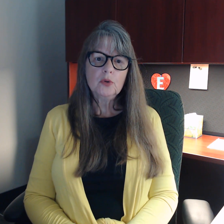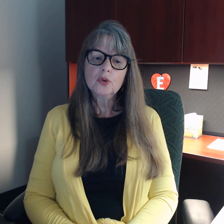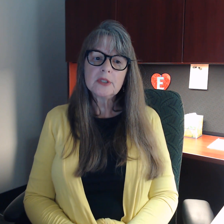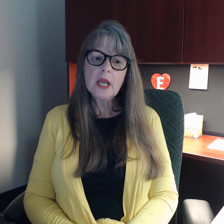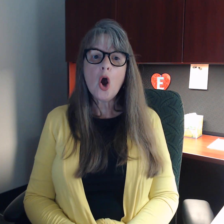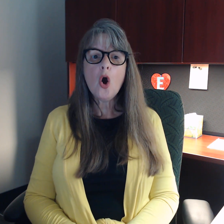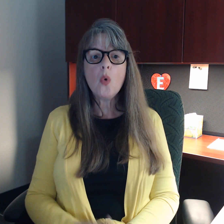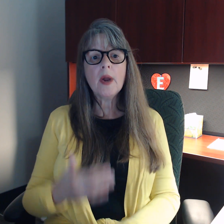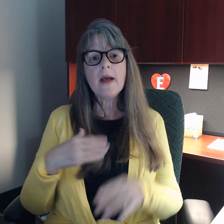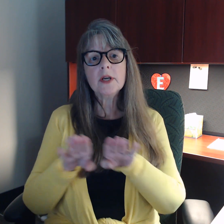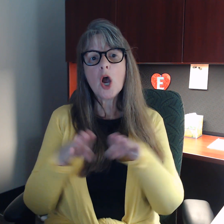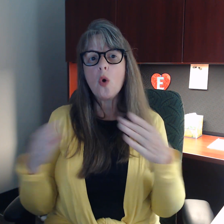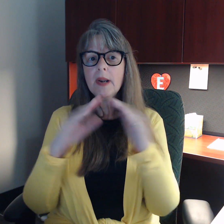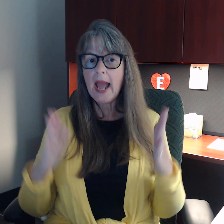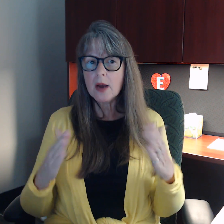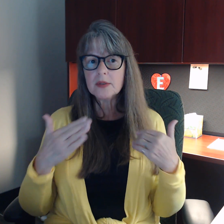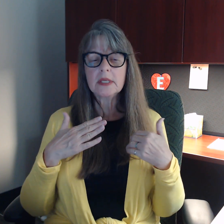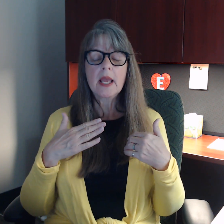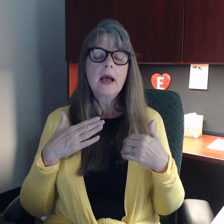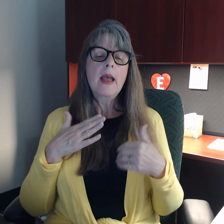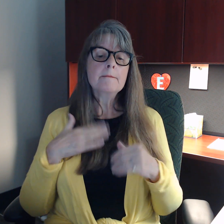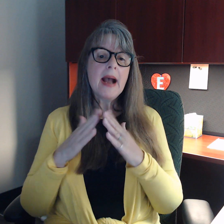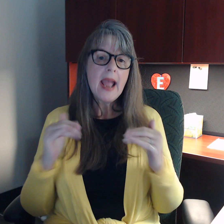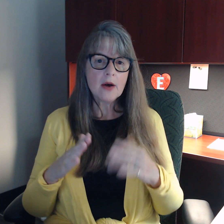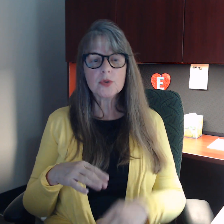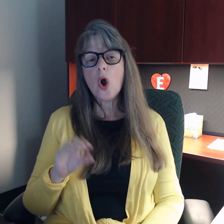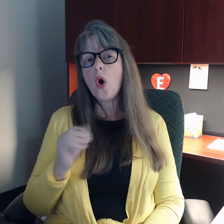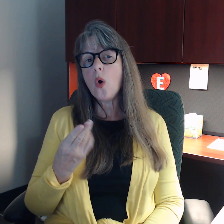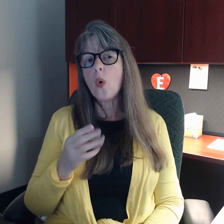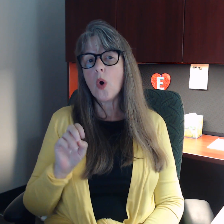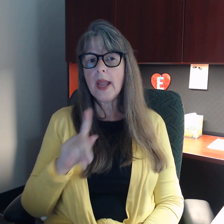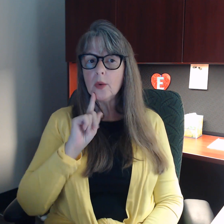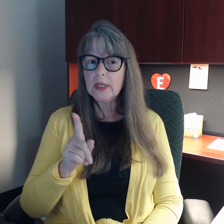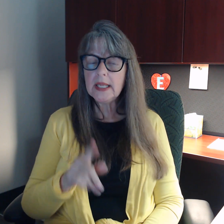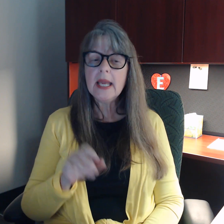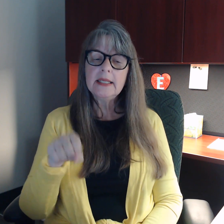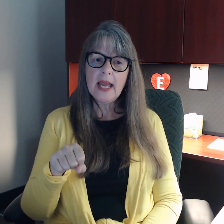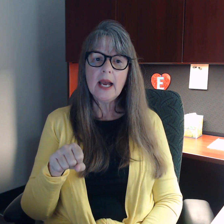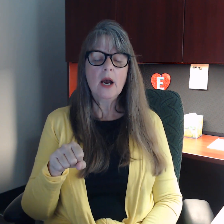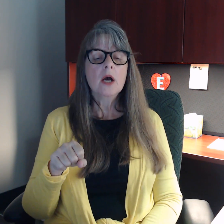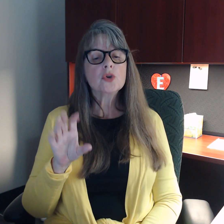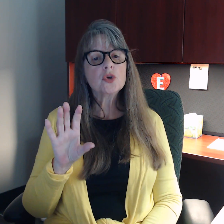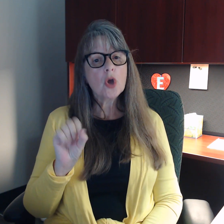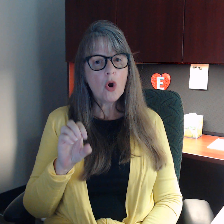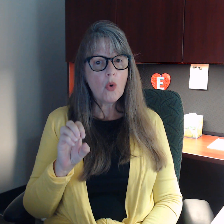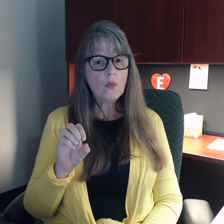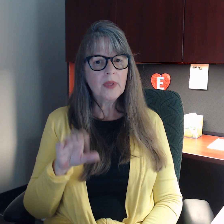you can say, oh, we're having an open house at my house. Oh, okay, really? Yeah. So they go,